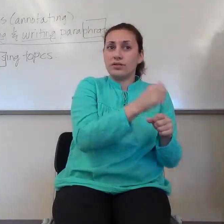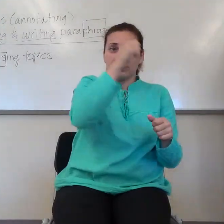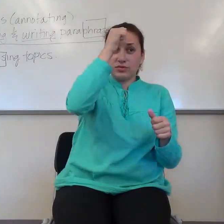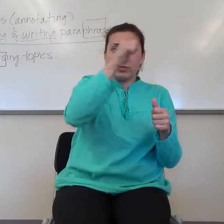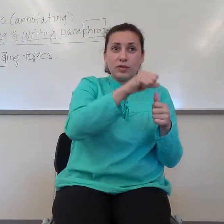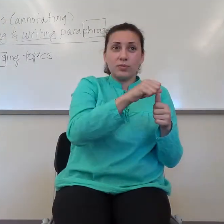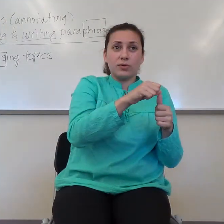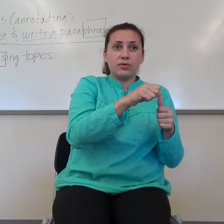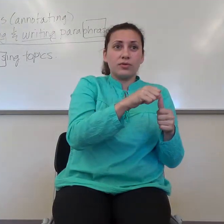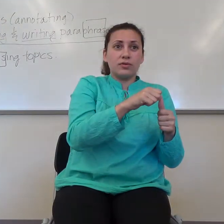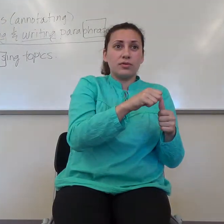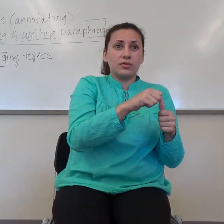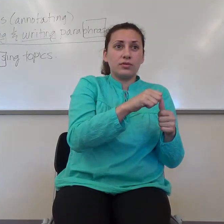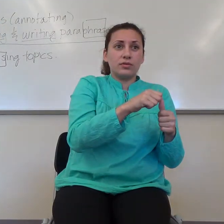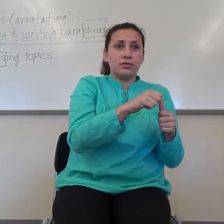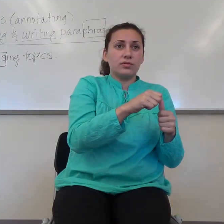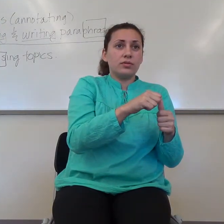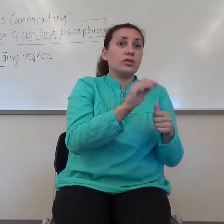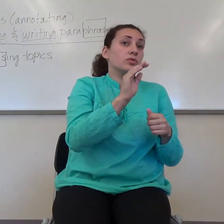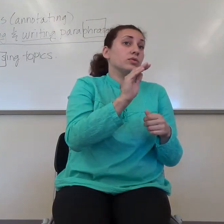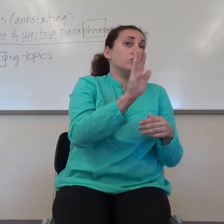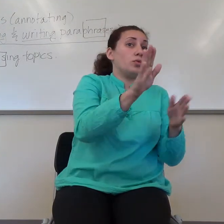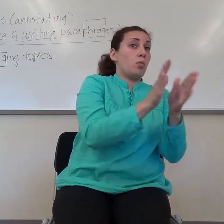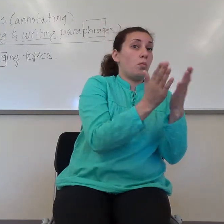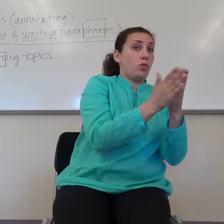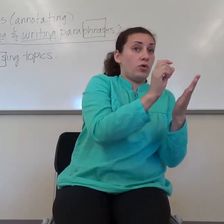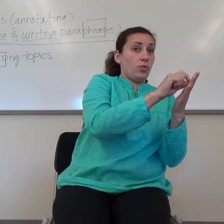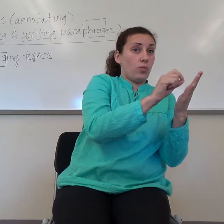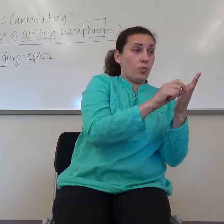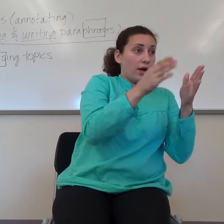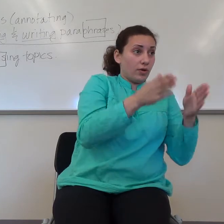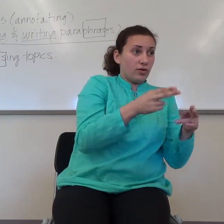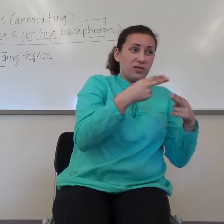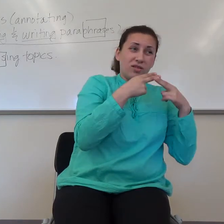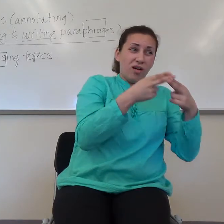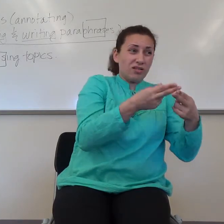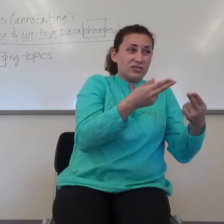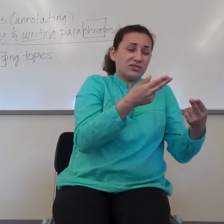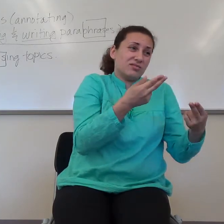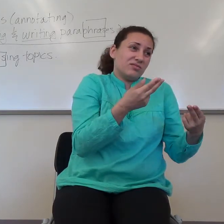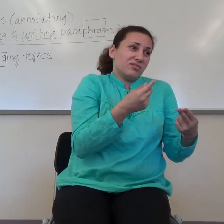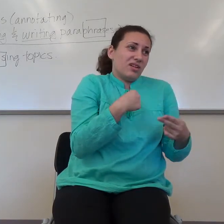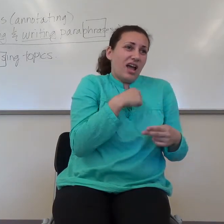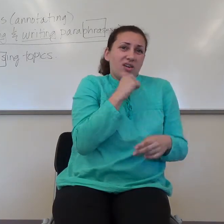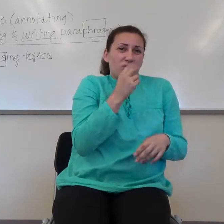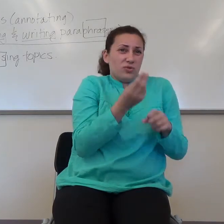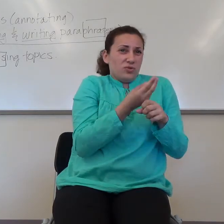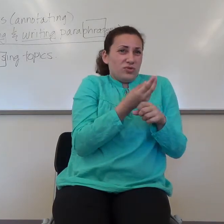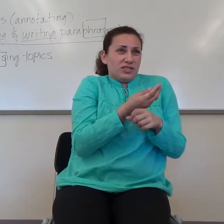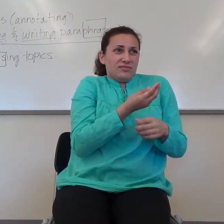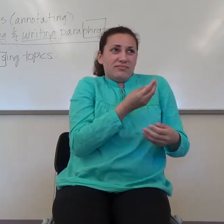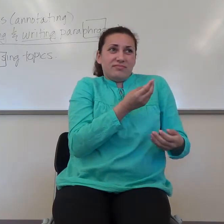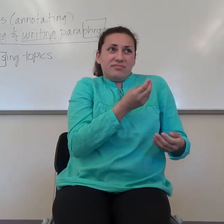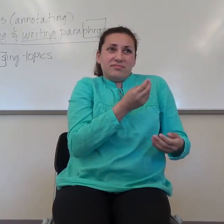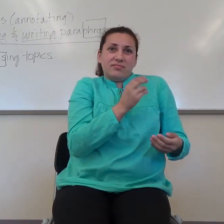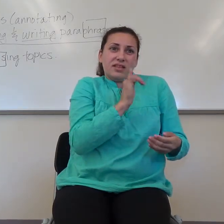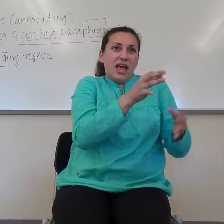That's what Lorraine Fleming calls it. I don't use that phrase, that phrase as often as she